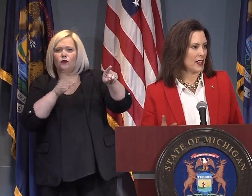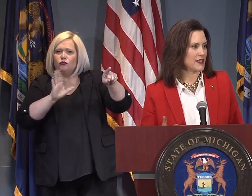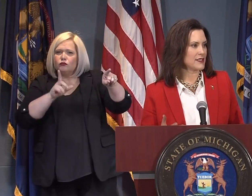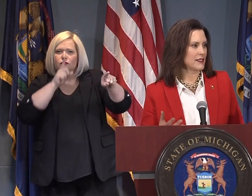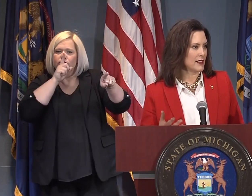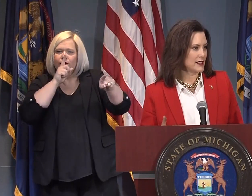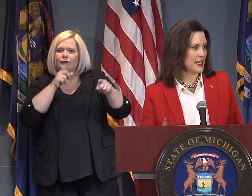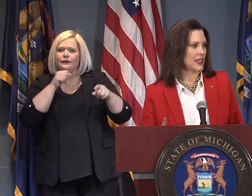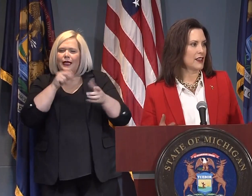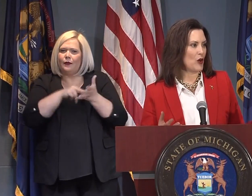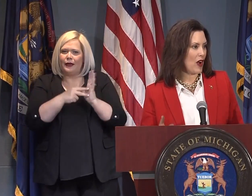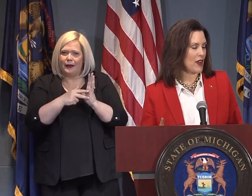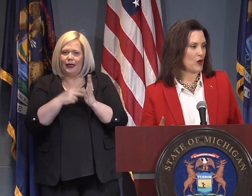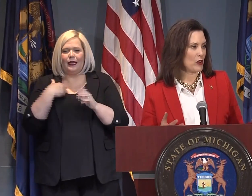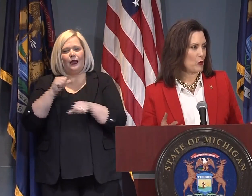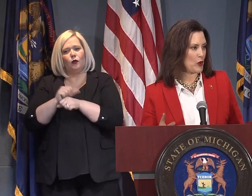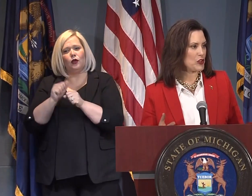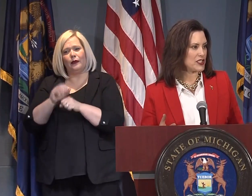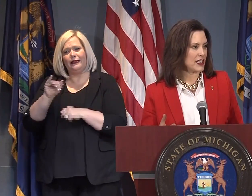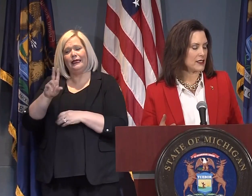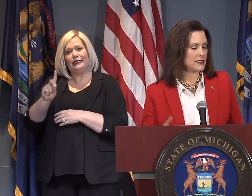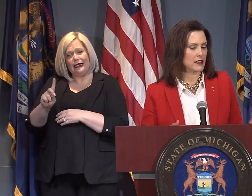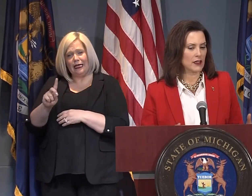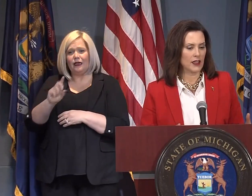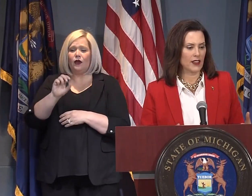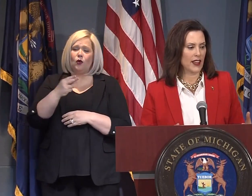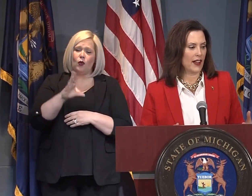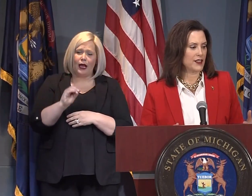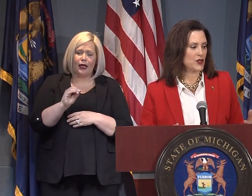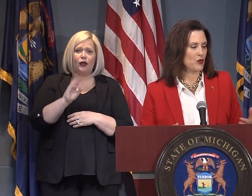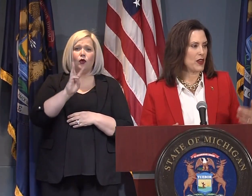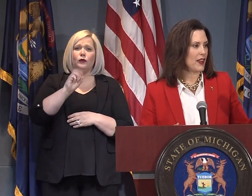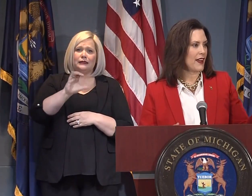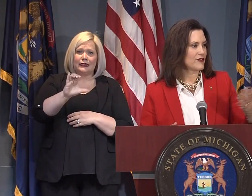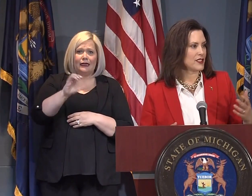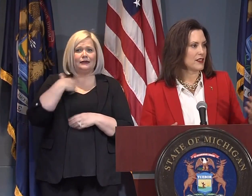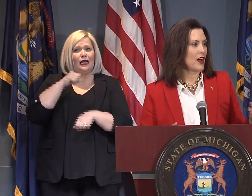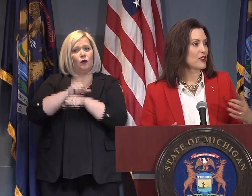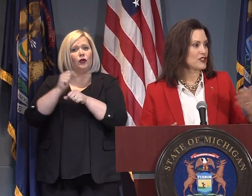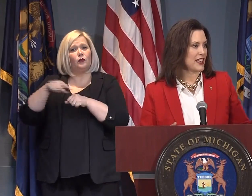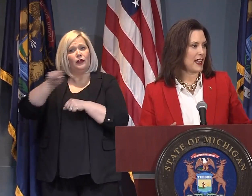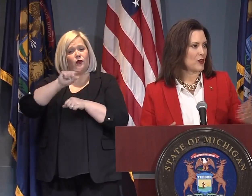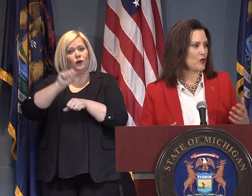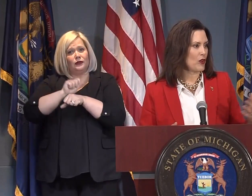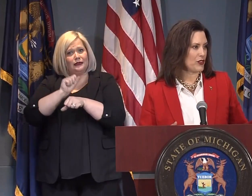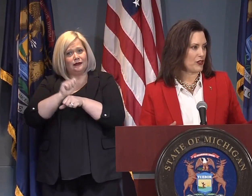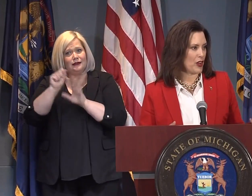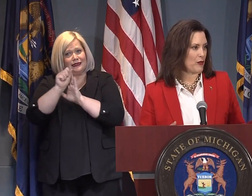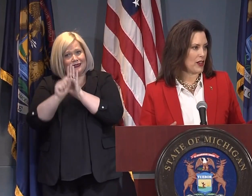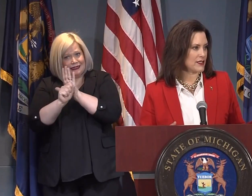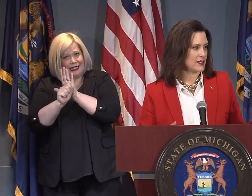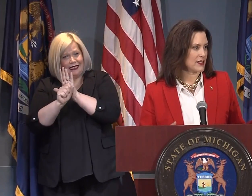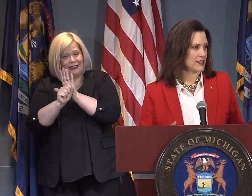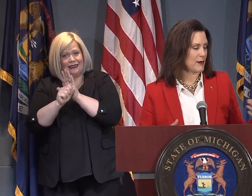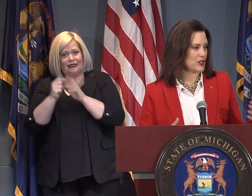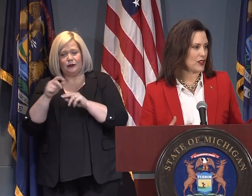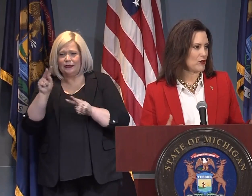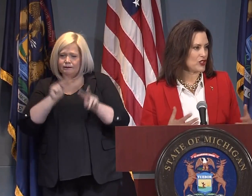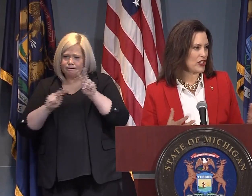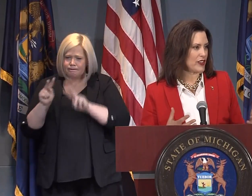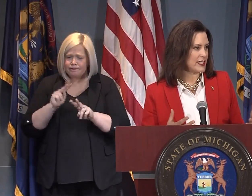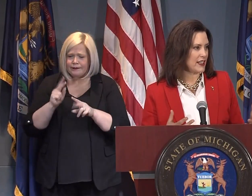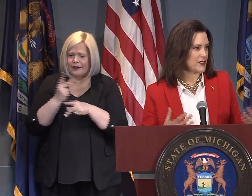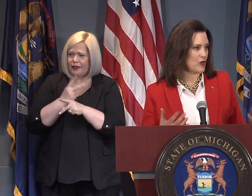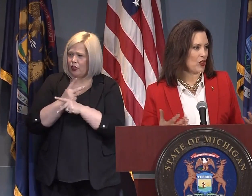from Wisconsin and Indiana and Ohio, our border states, that we have to understand what their thought process is to make sure